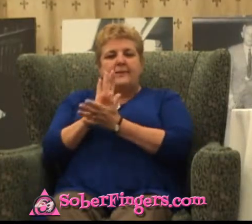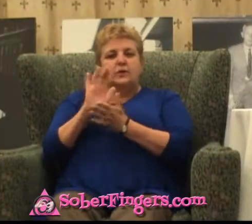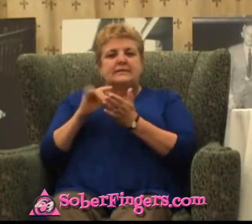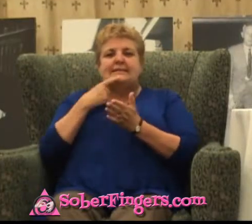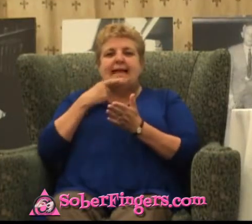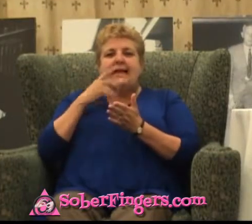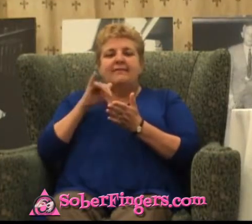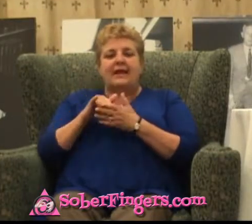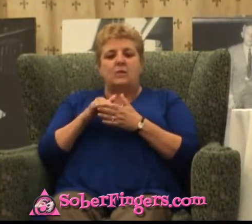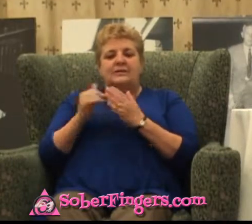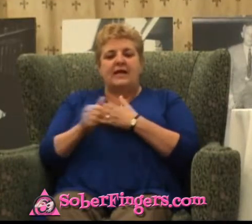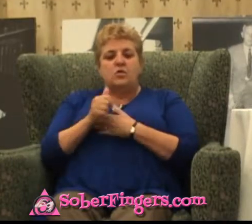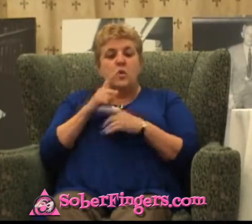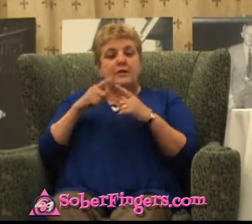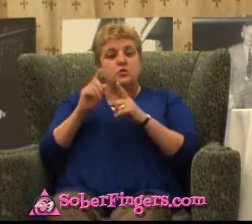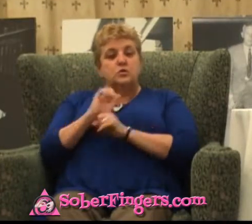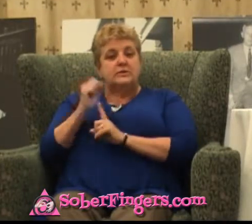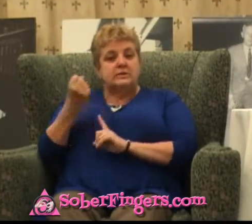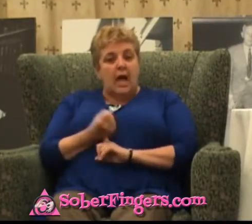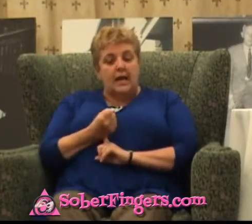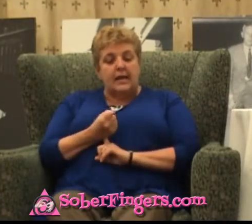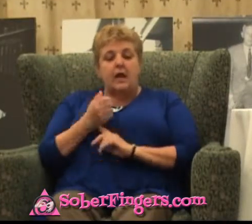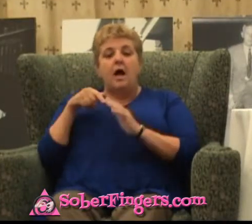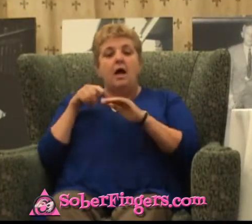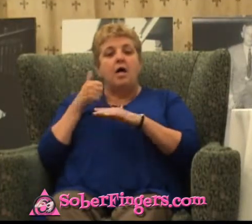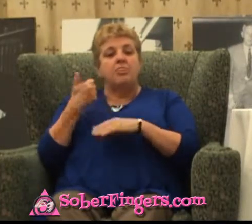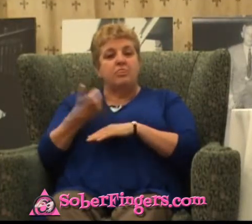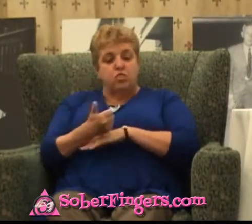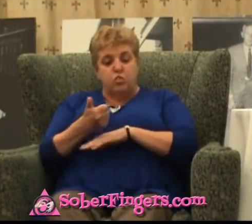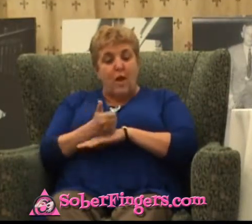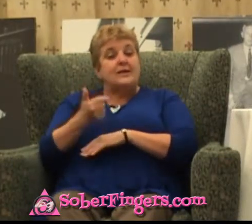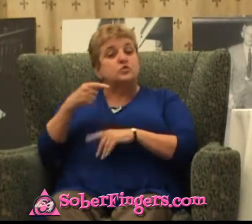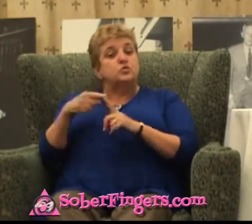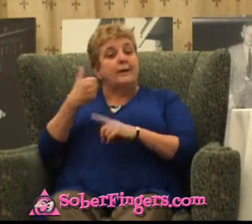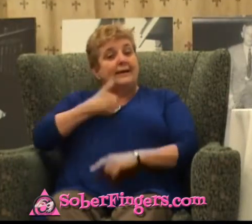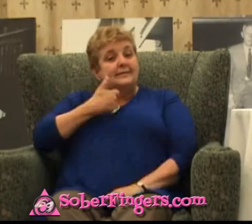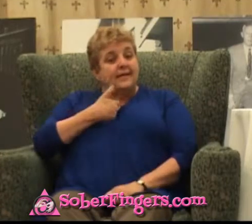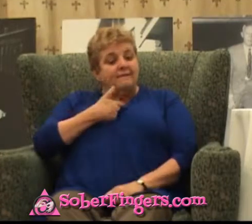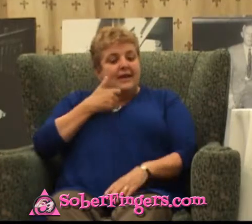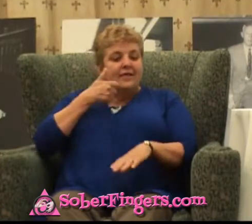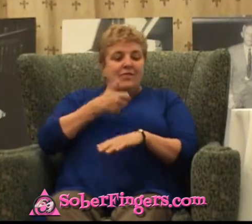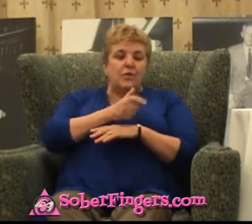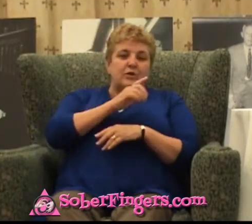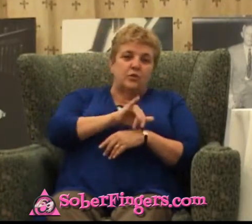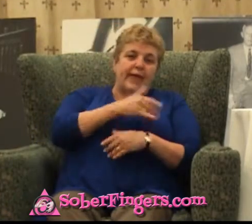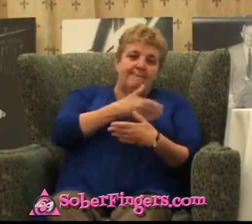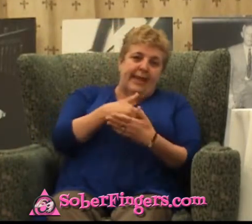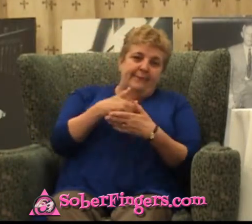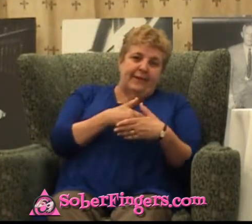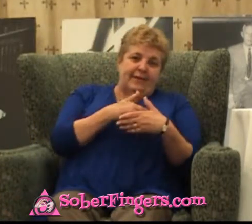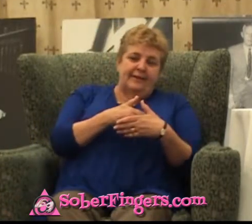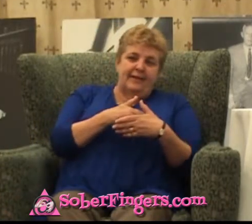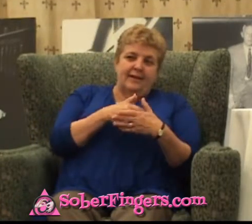boy that I brought into this world to fix me. See, that's how I react when I try and stay sober on my